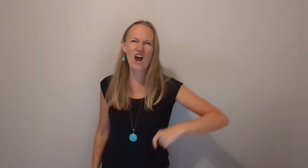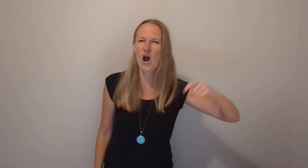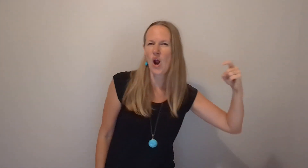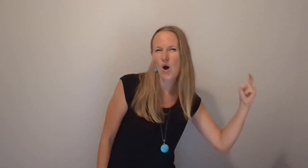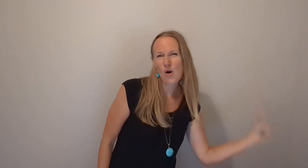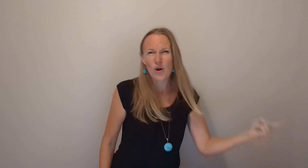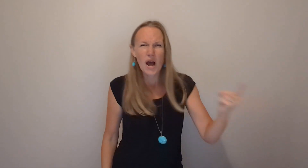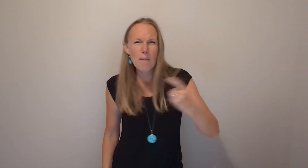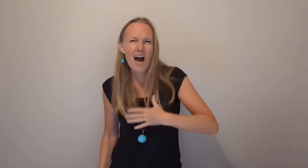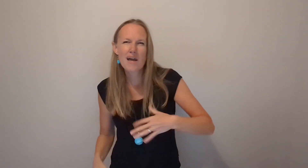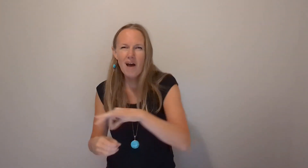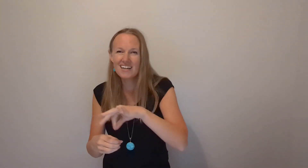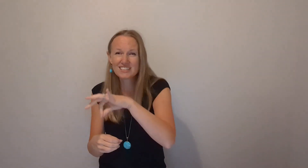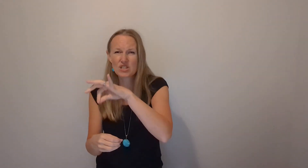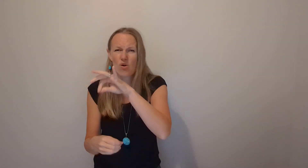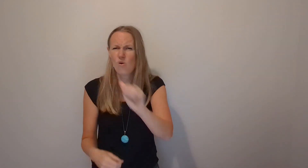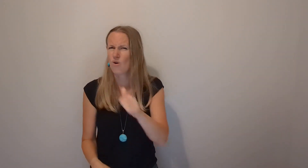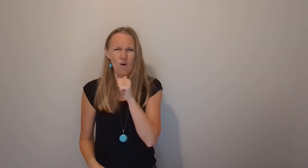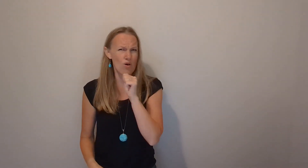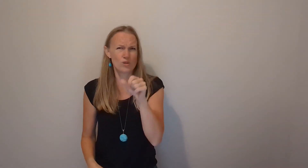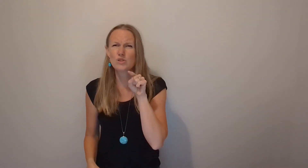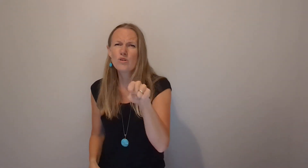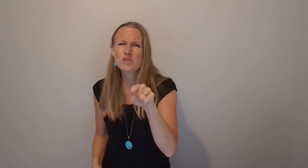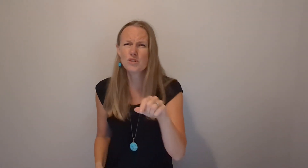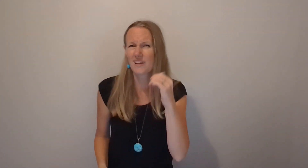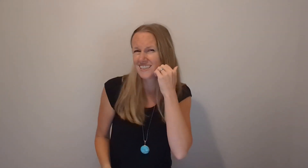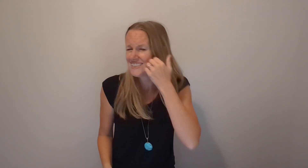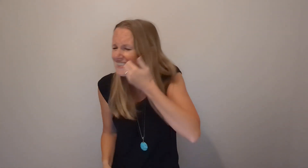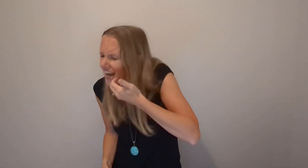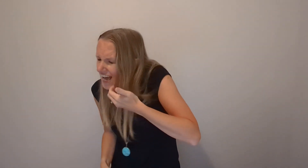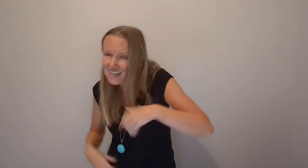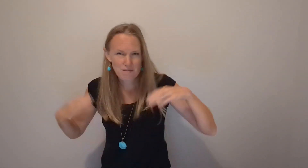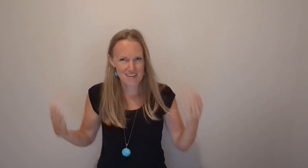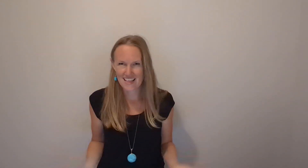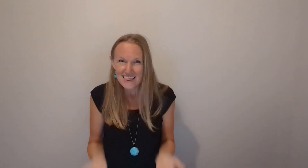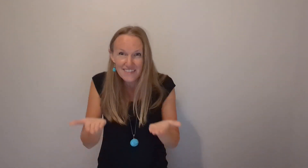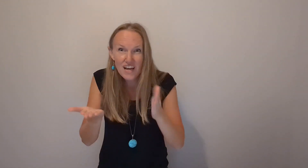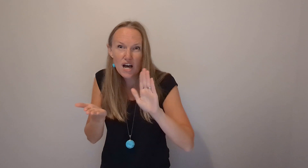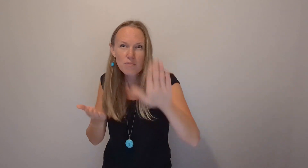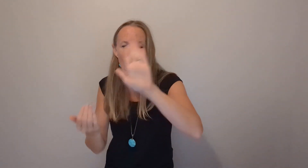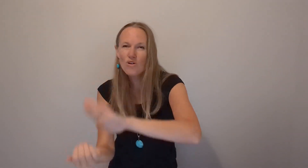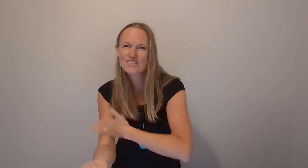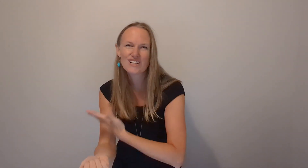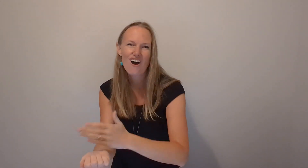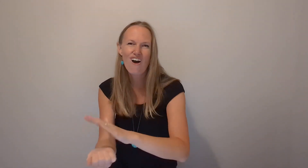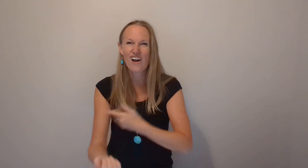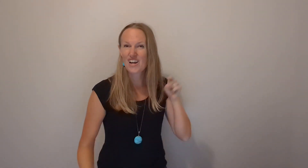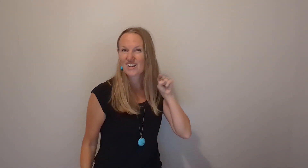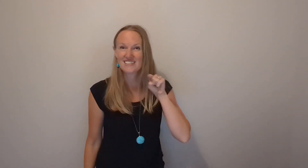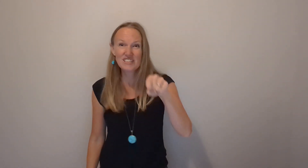Lord. Come on, my soul. Oh, don't you get shy on me. Lift up your song, 'cause